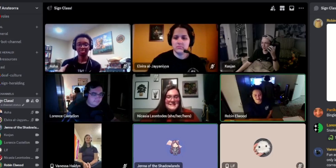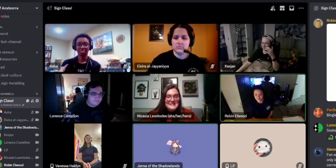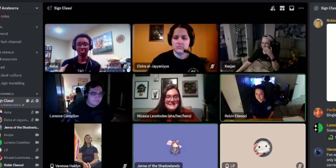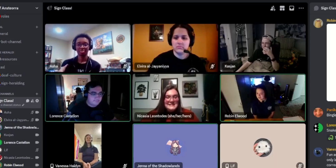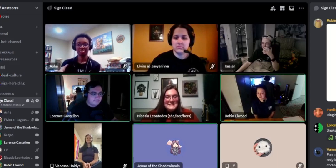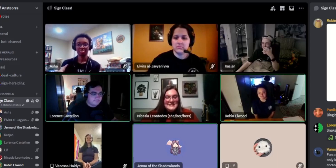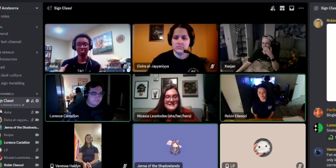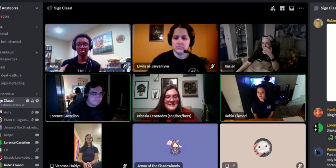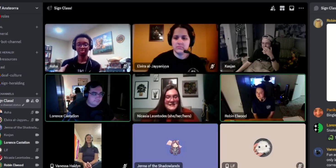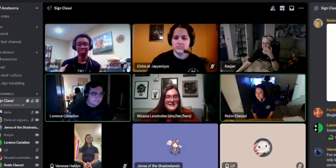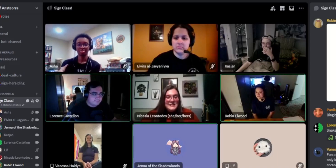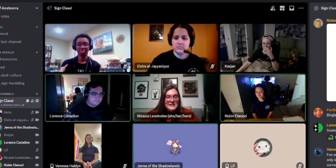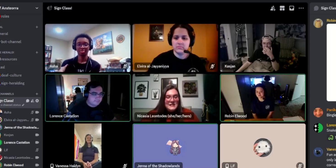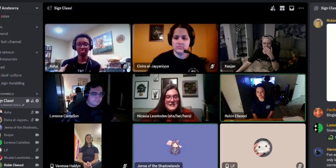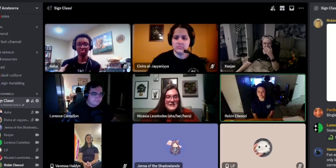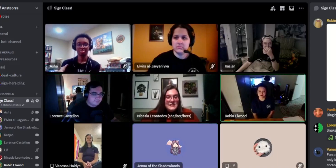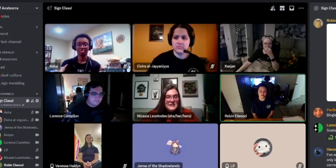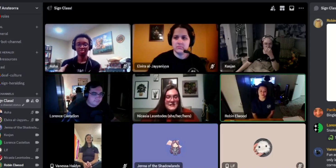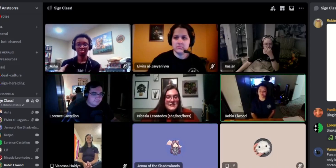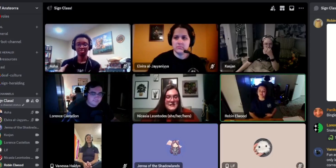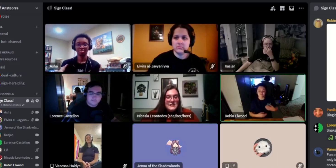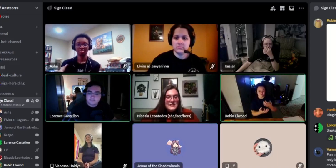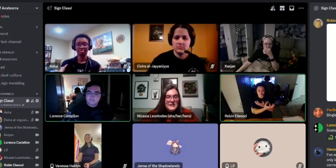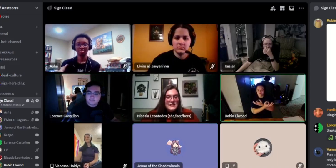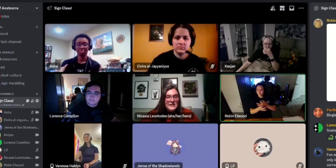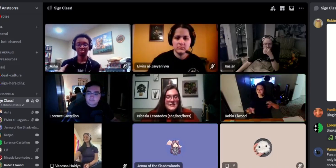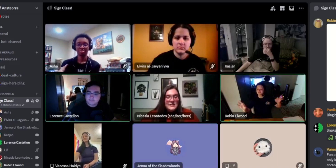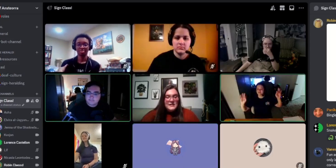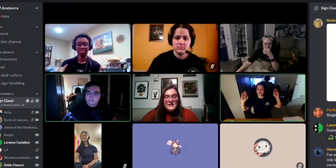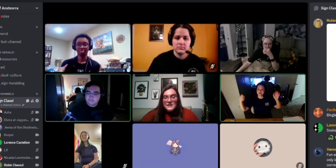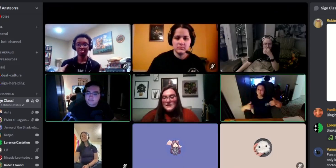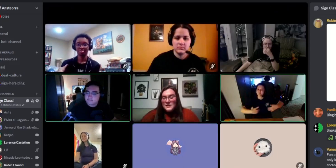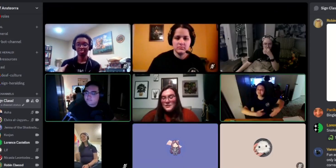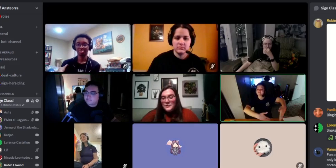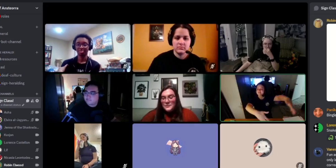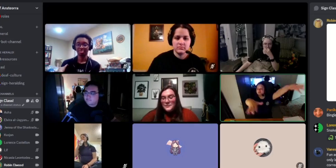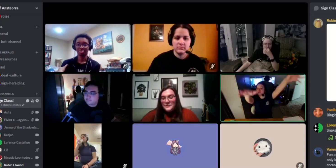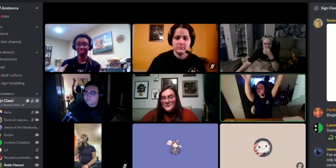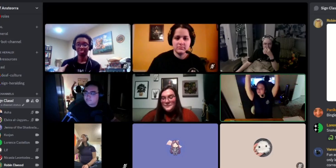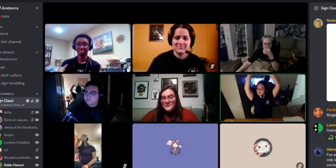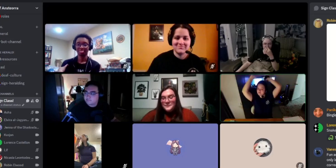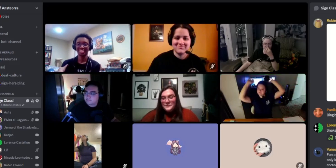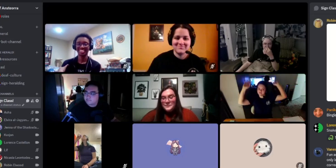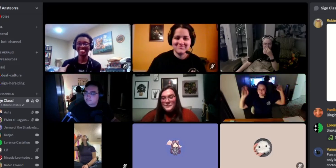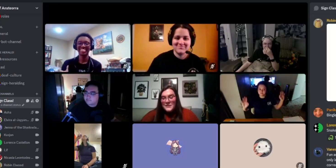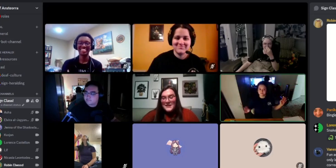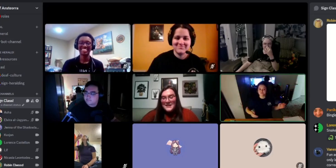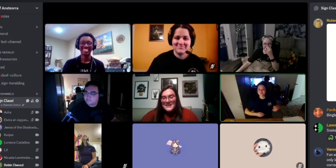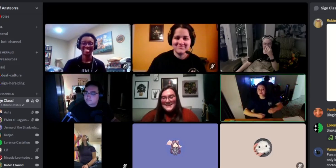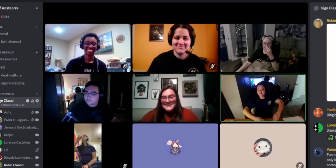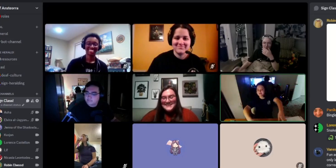here, chat, do whatever, that's perfectly fine. Otherwise, you are free. I am releasing you. Be free, like the